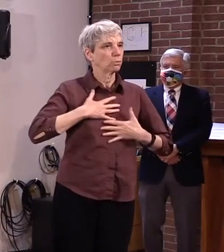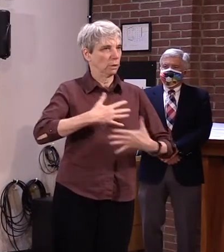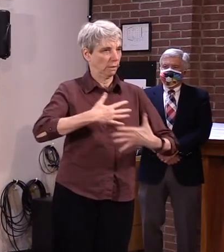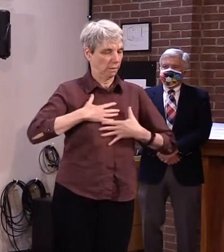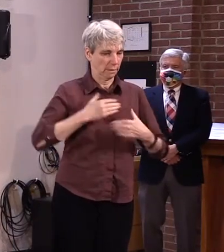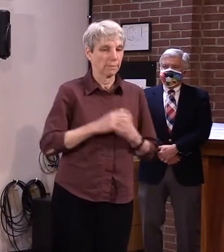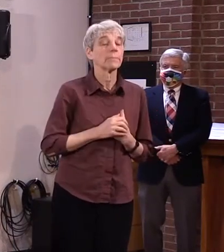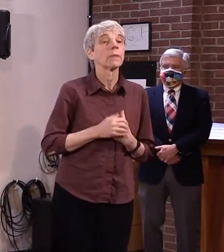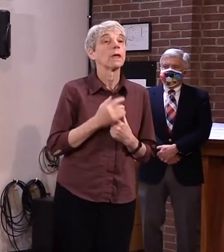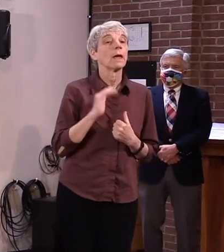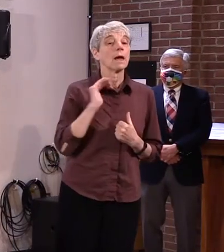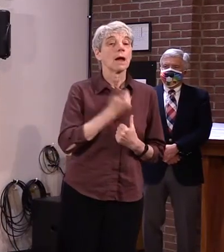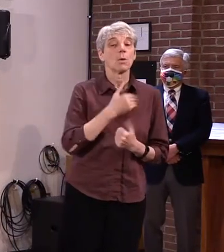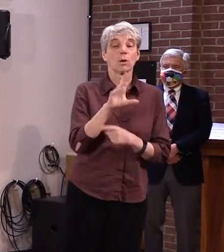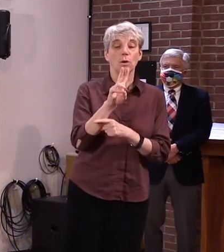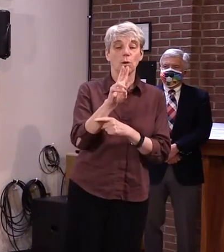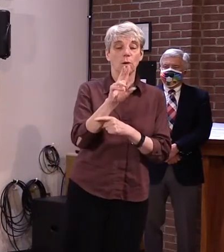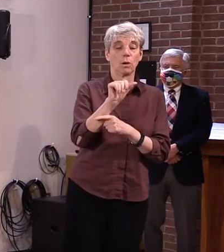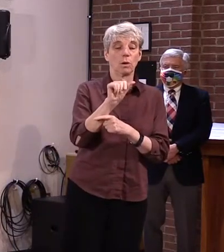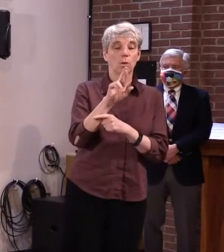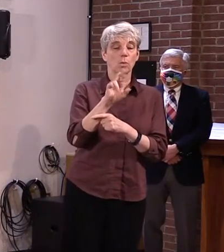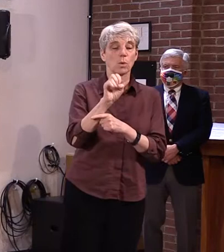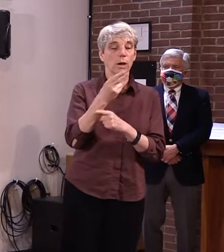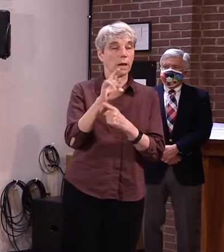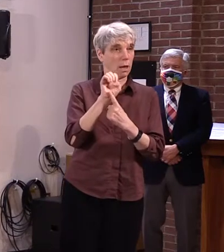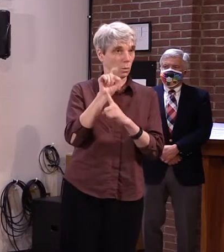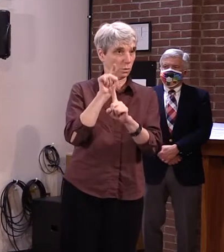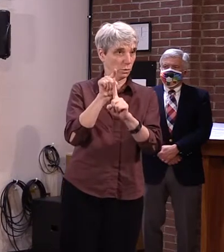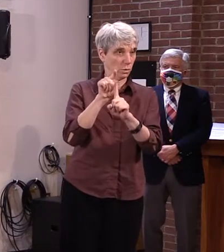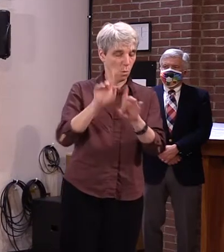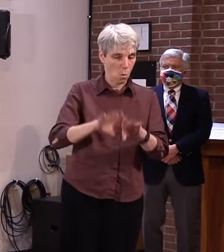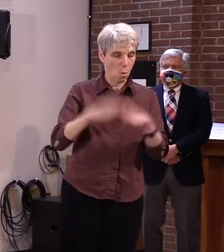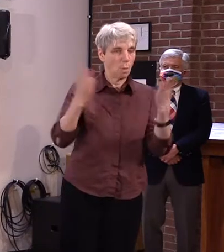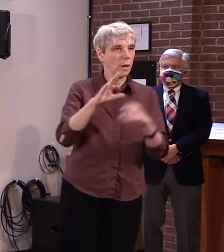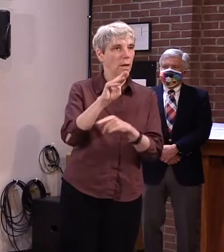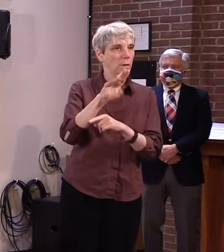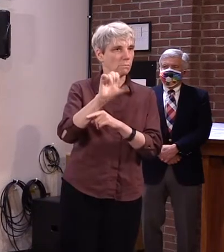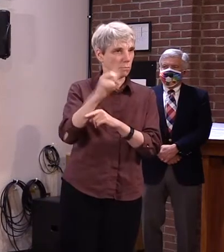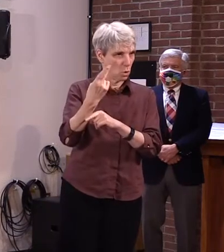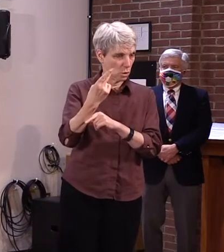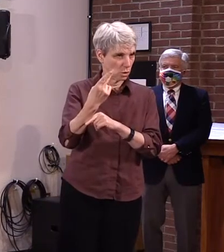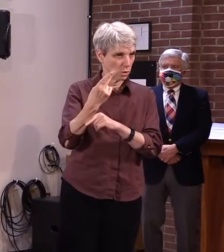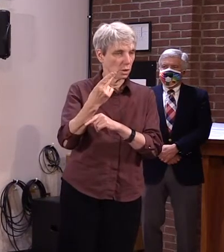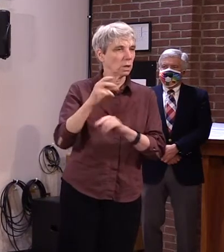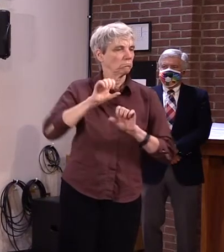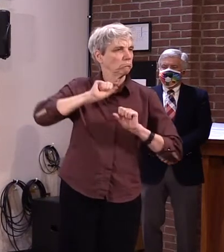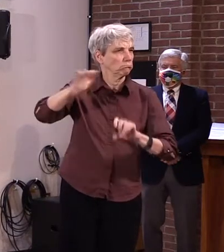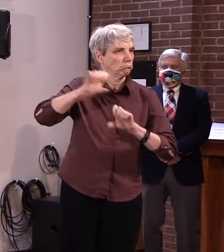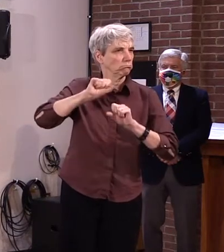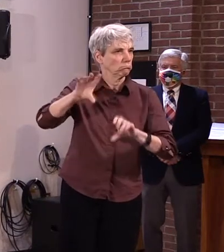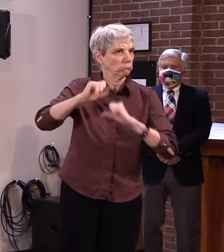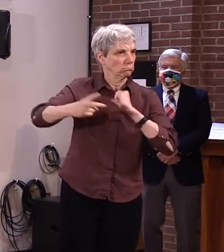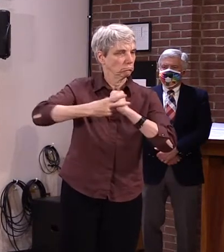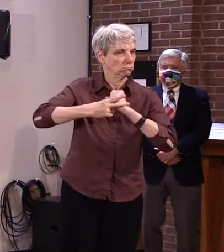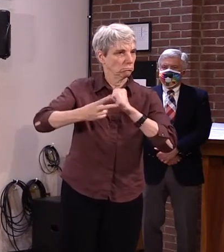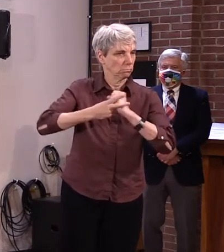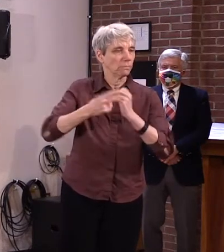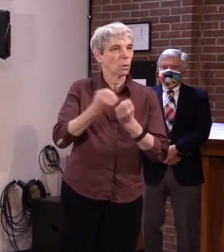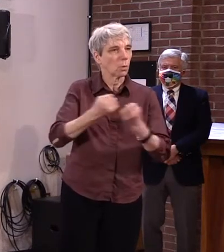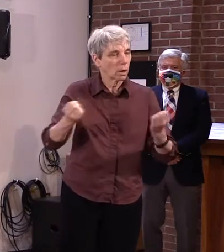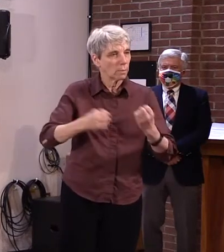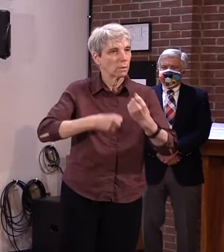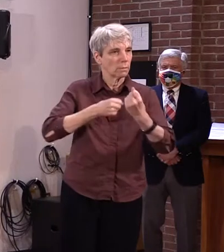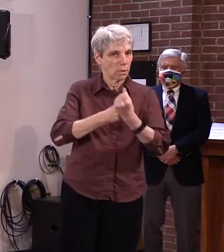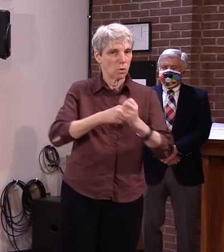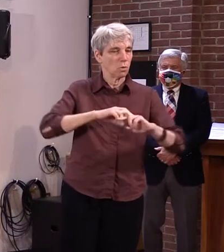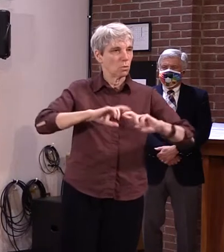Vermont, the backup supply, more accurately, was activated in March to provide PPE and important medical resources and support to